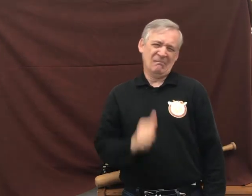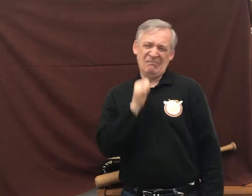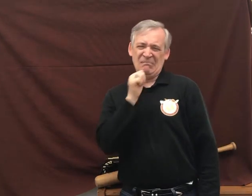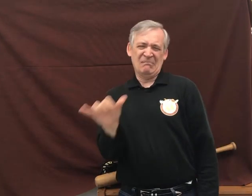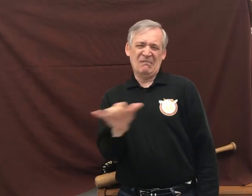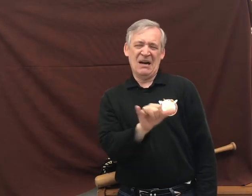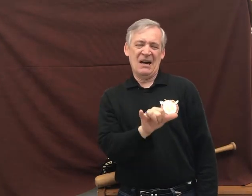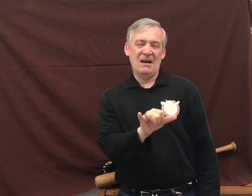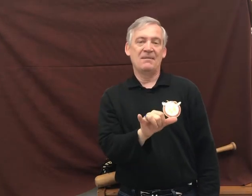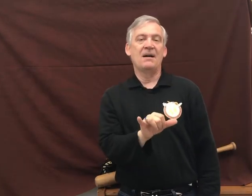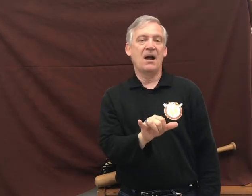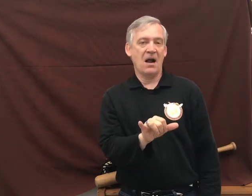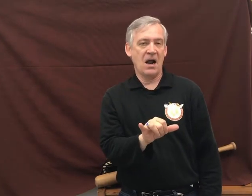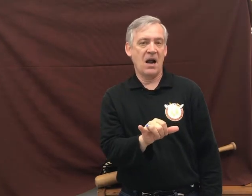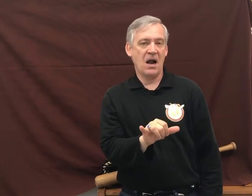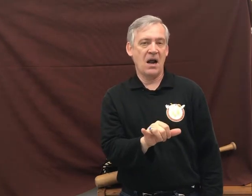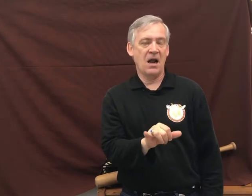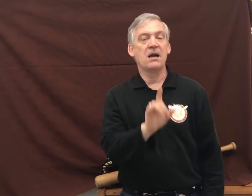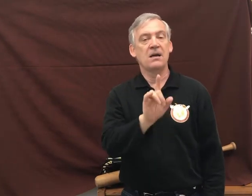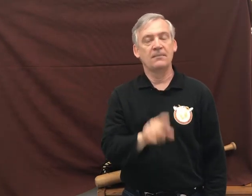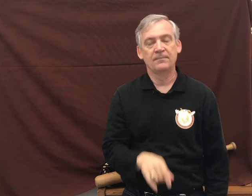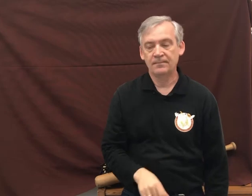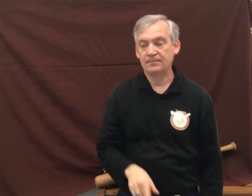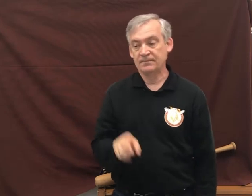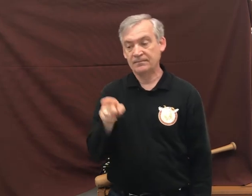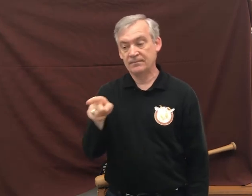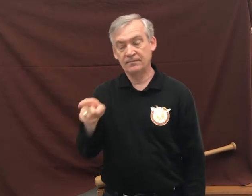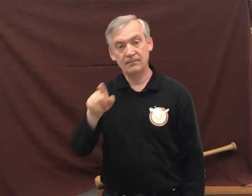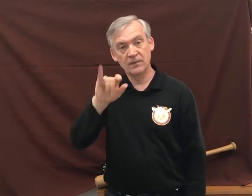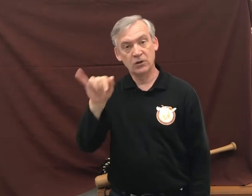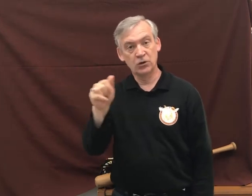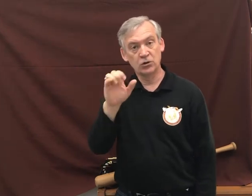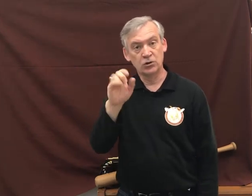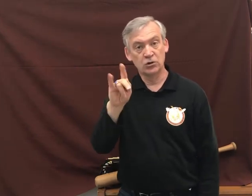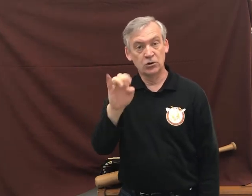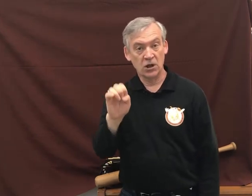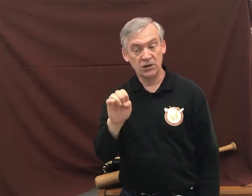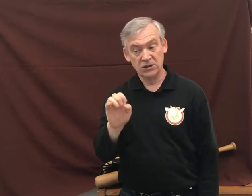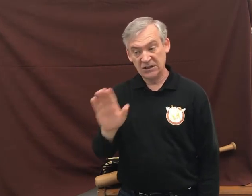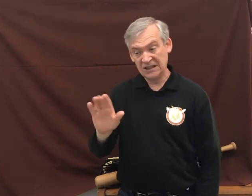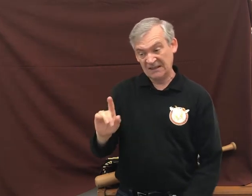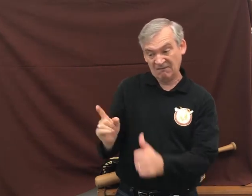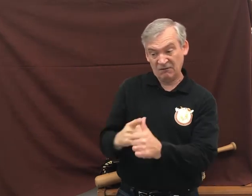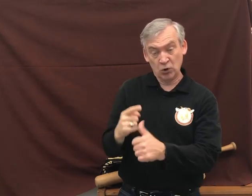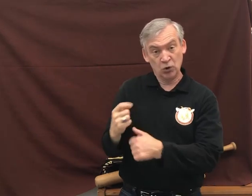During Jackie's first year as a Dodger, my father took me to many games.